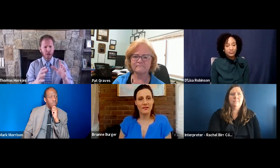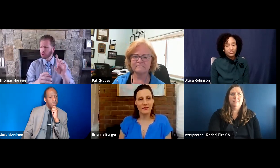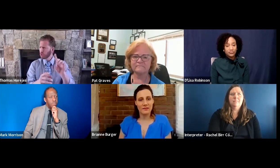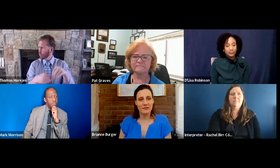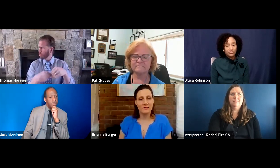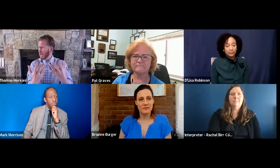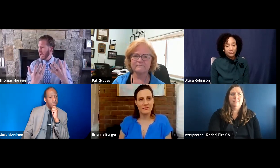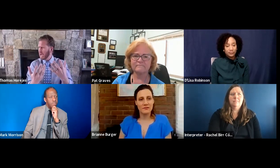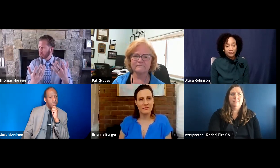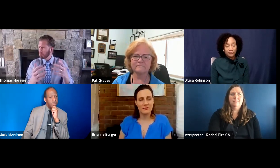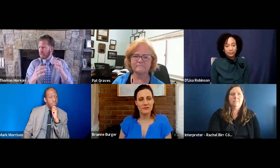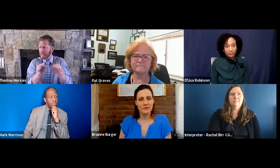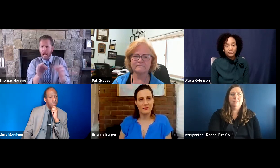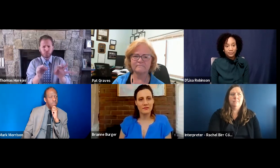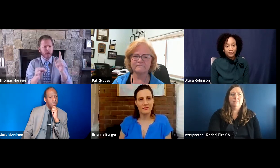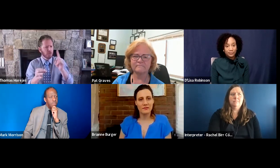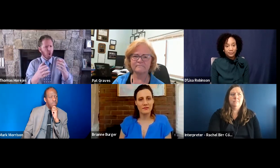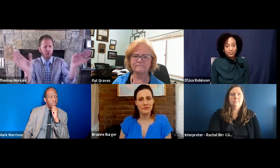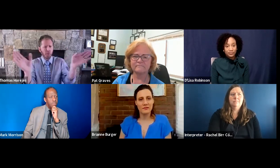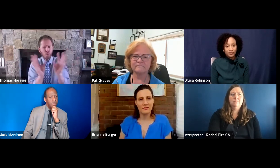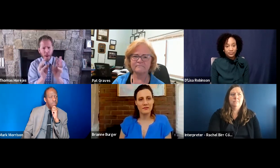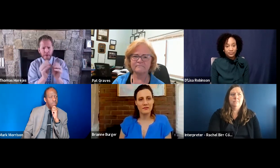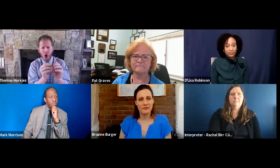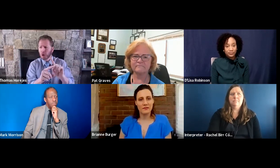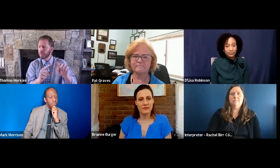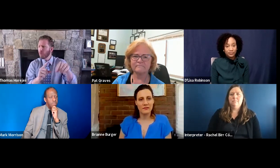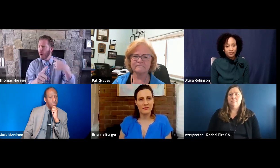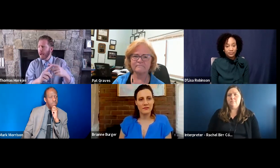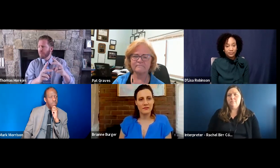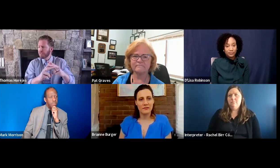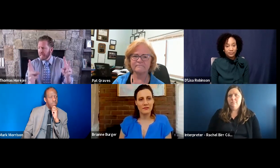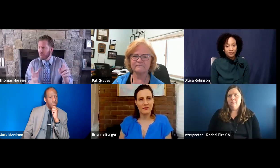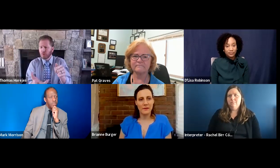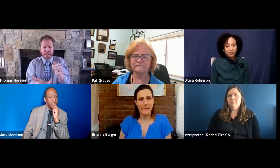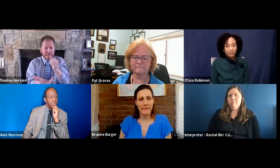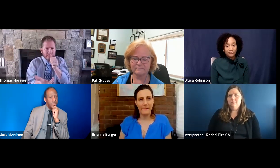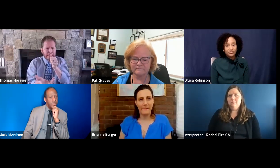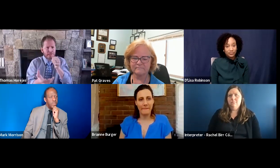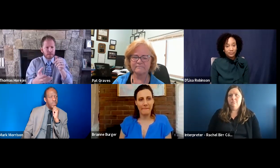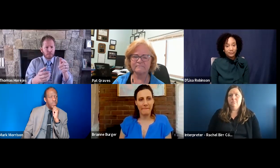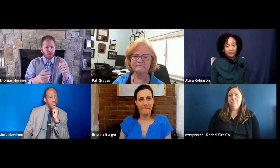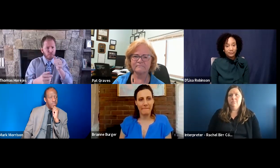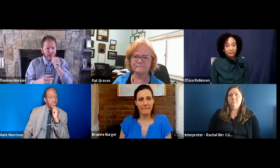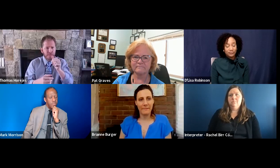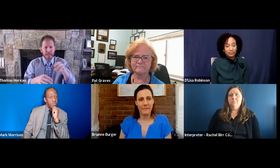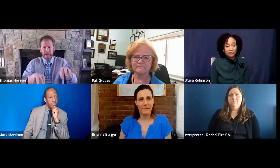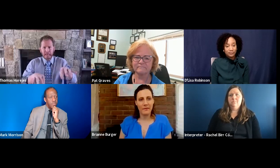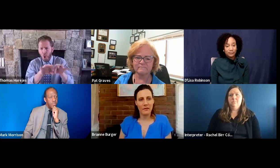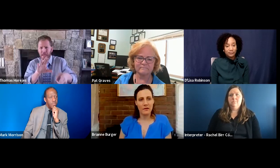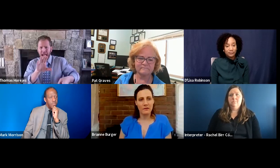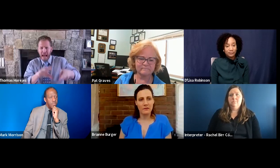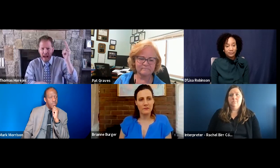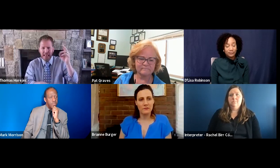so CART providers and captioners provide captions for webinars, but what about